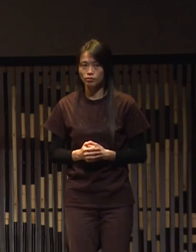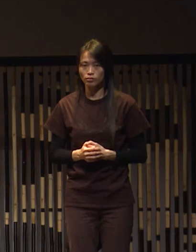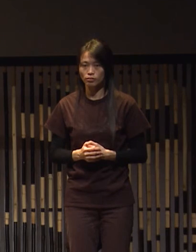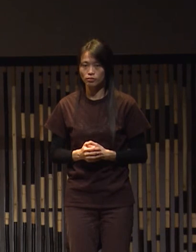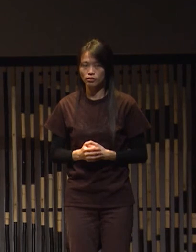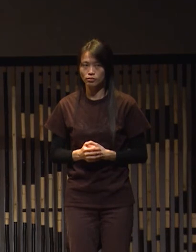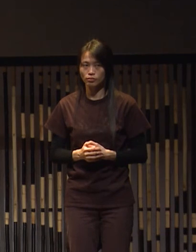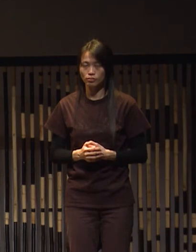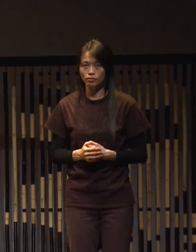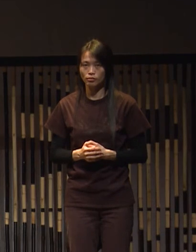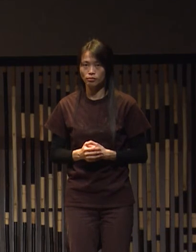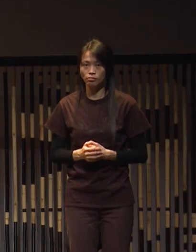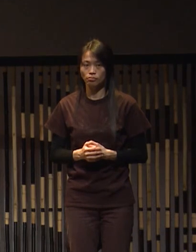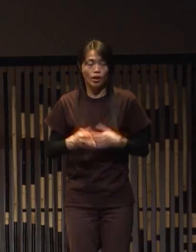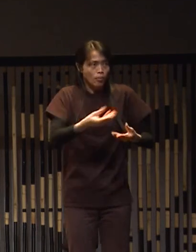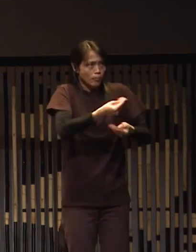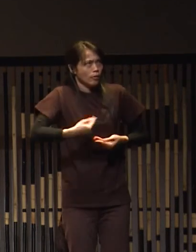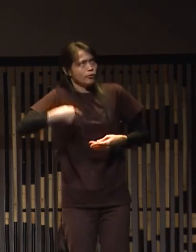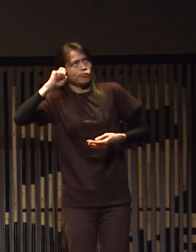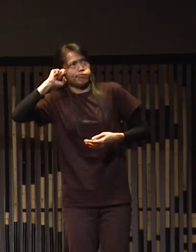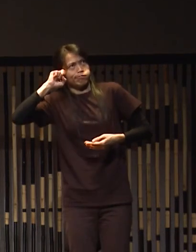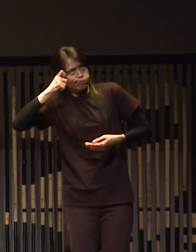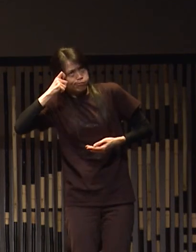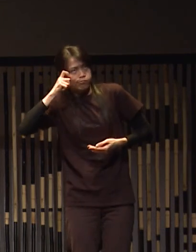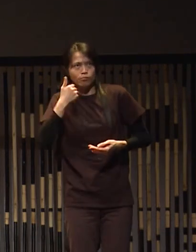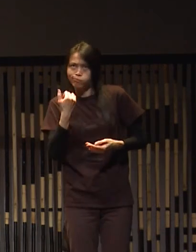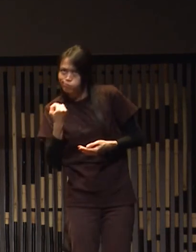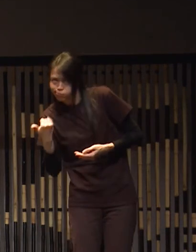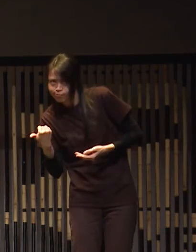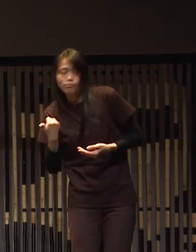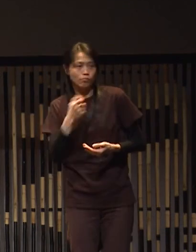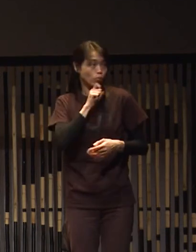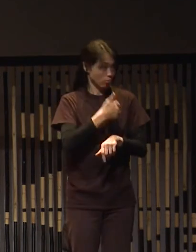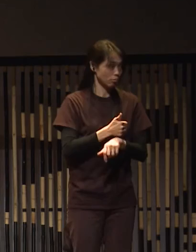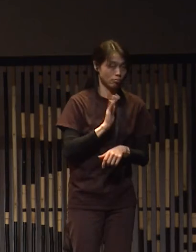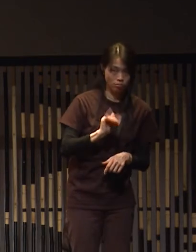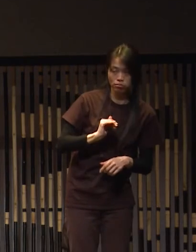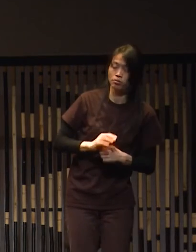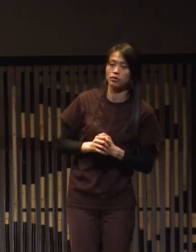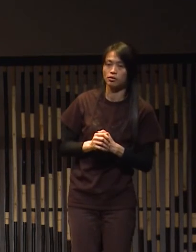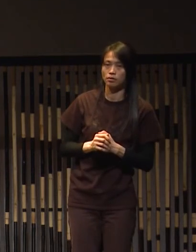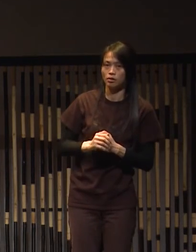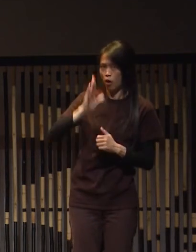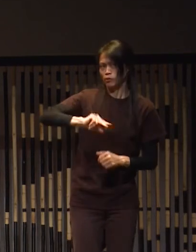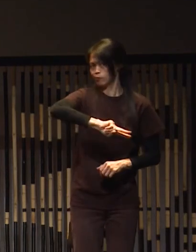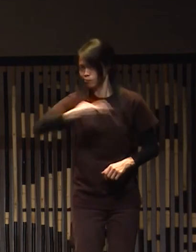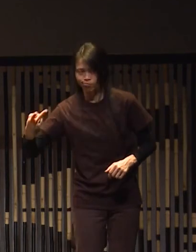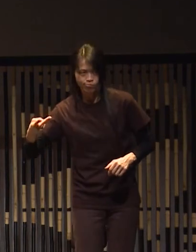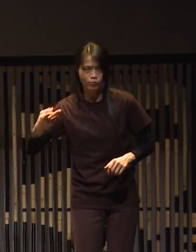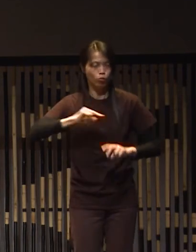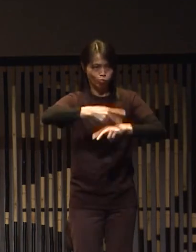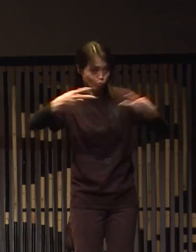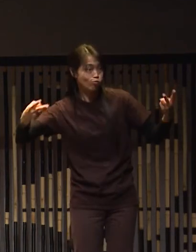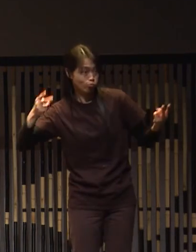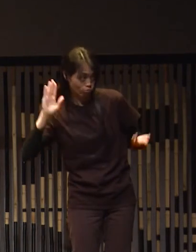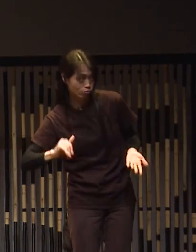possibilities, we bring it in and we can transform it. So the trees and the plants are busy doing one